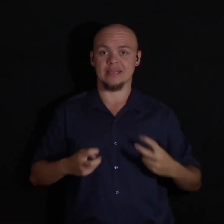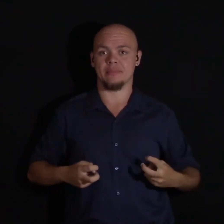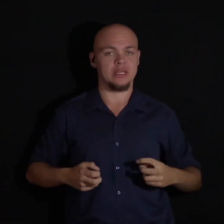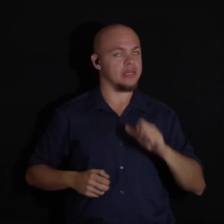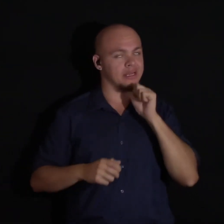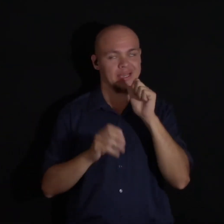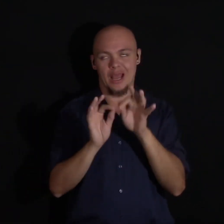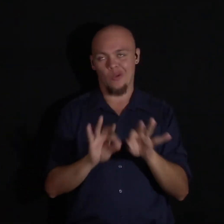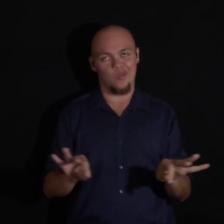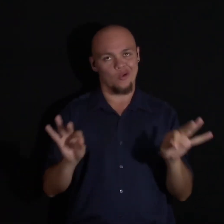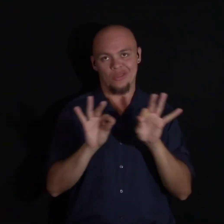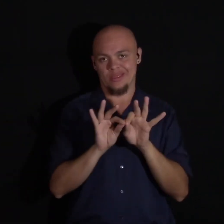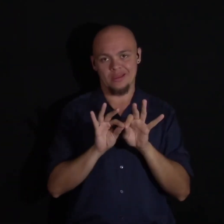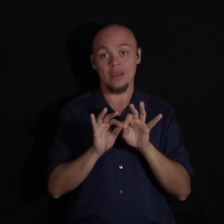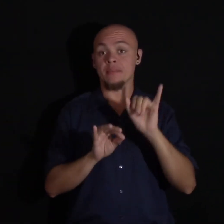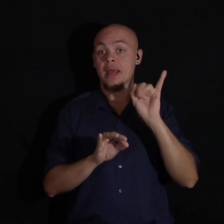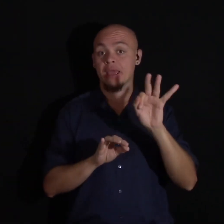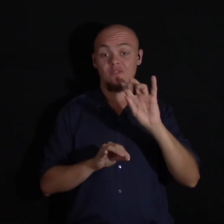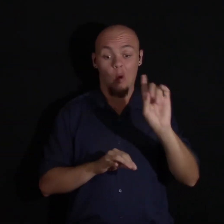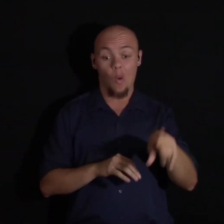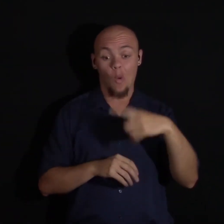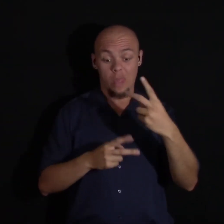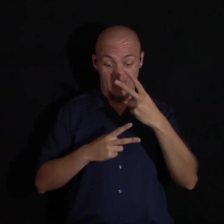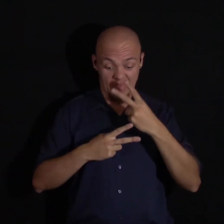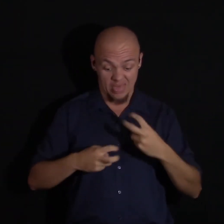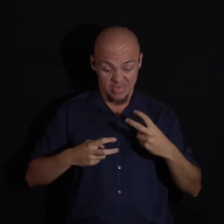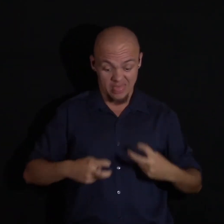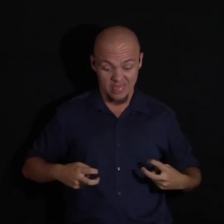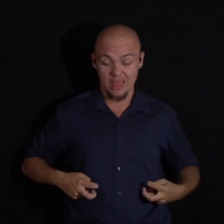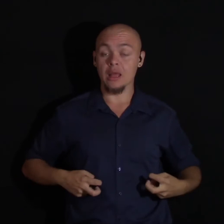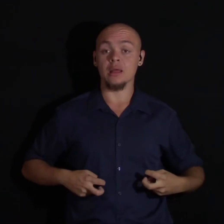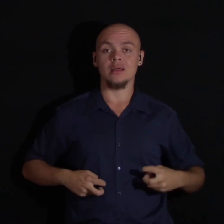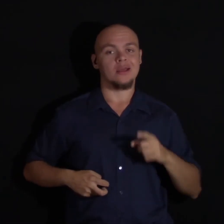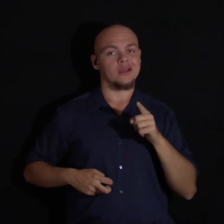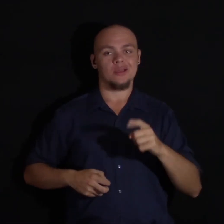But if all you're doing is examining, you're not living.